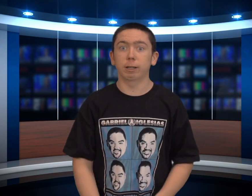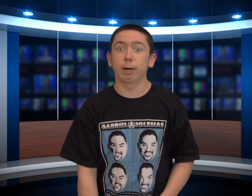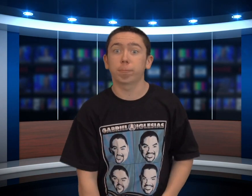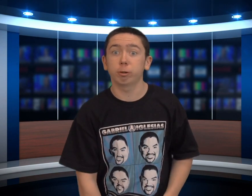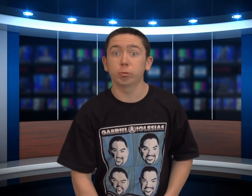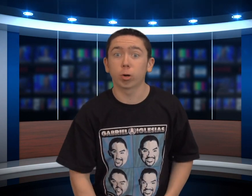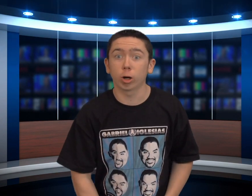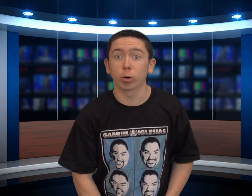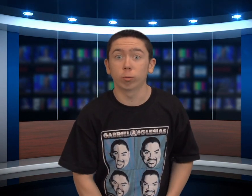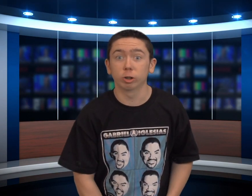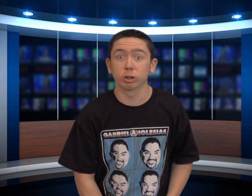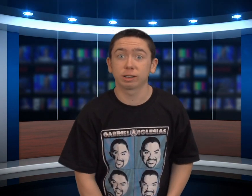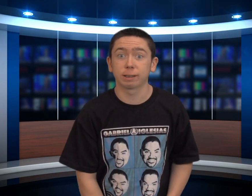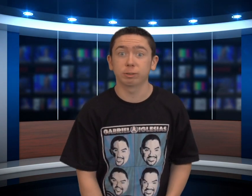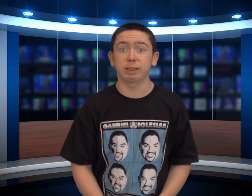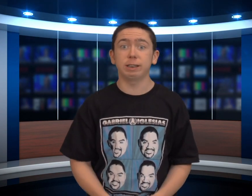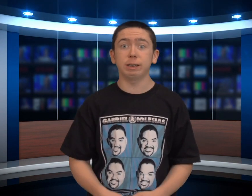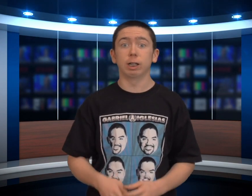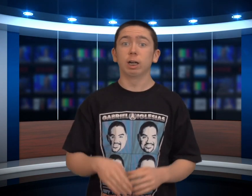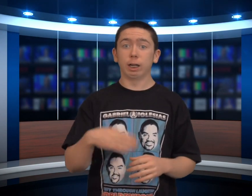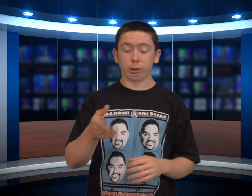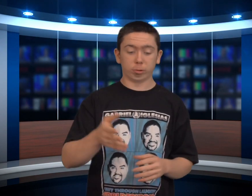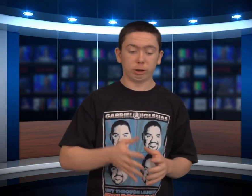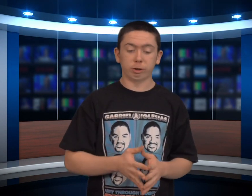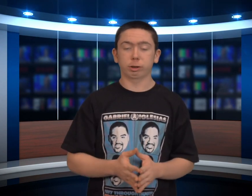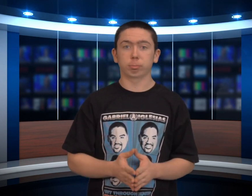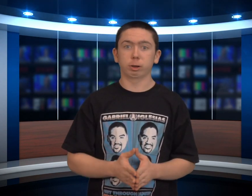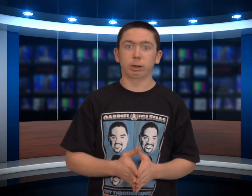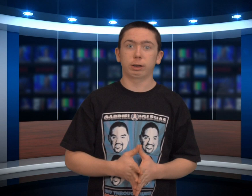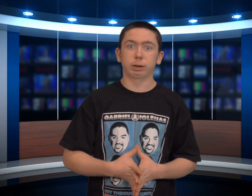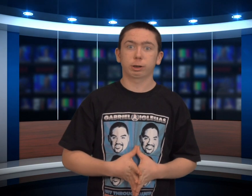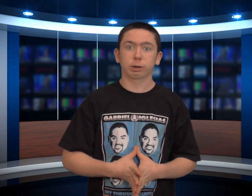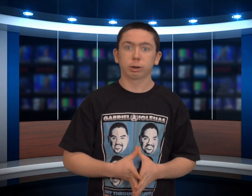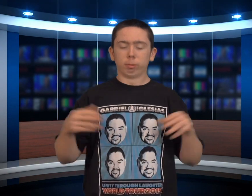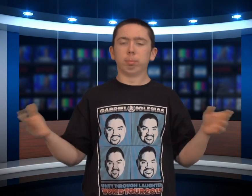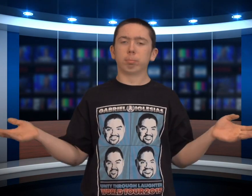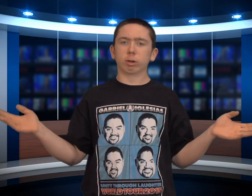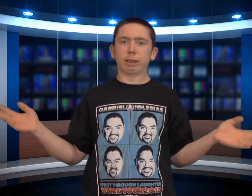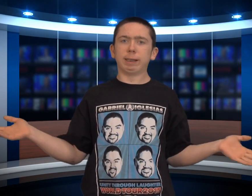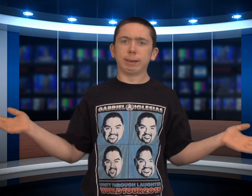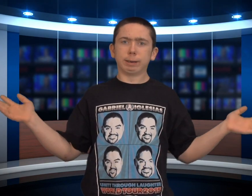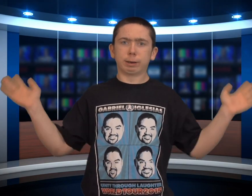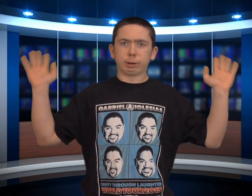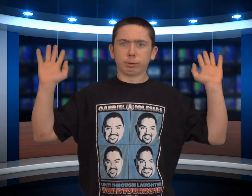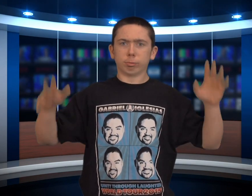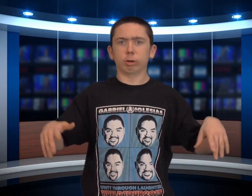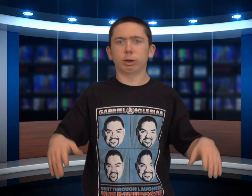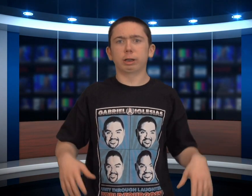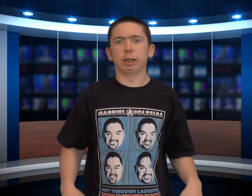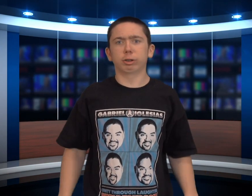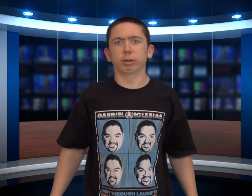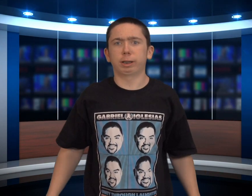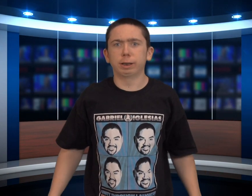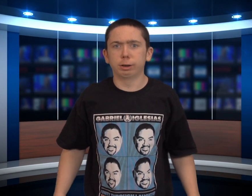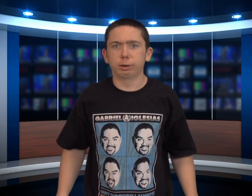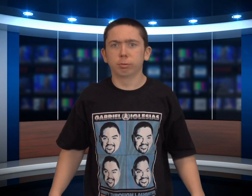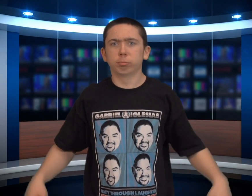if you are over 17 and you want to do something like this. Remember, kids, well, you guys aren't kids.